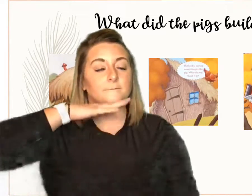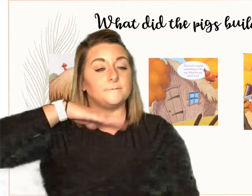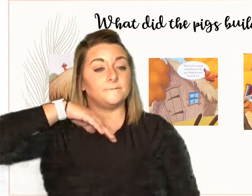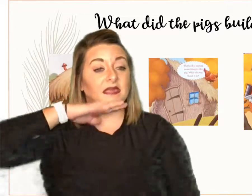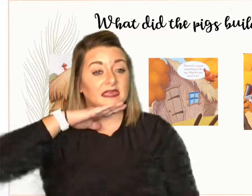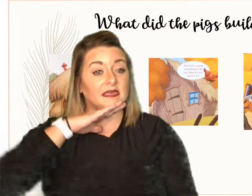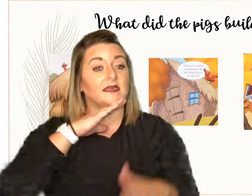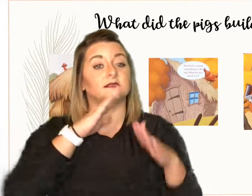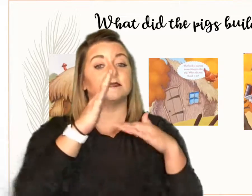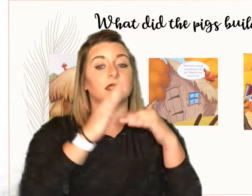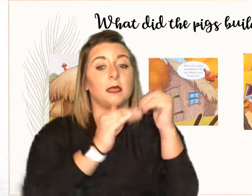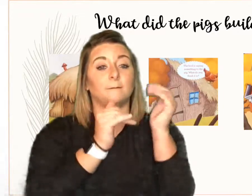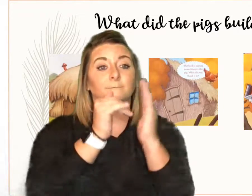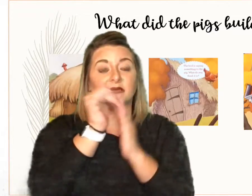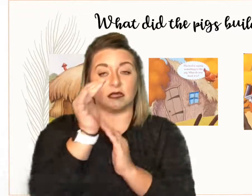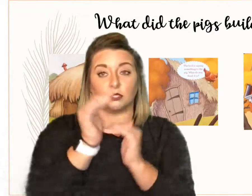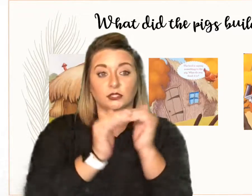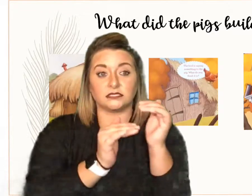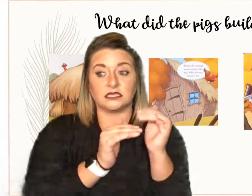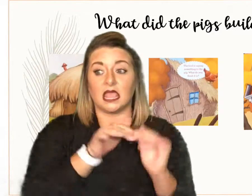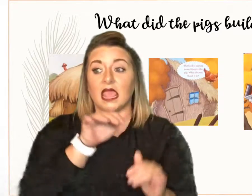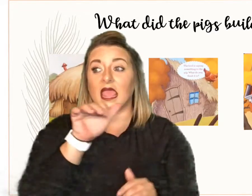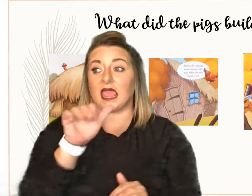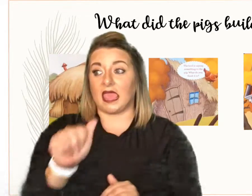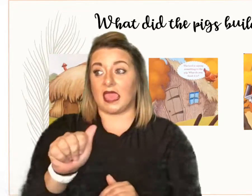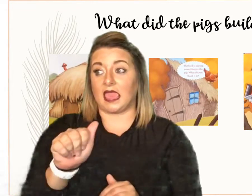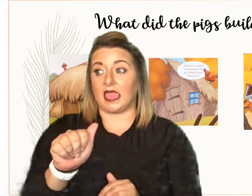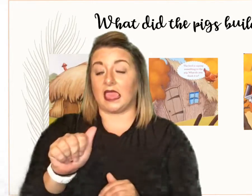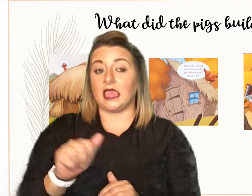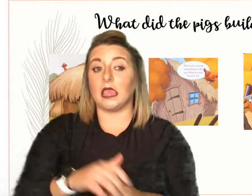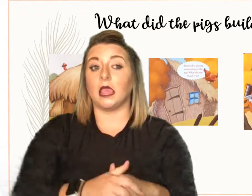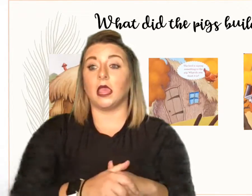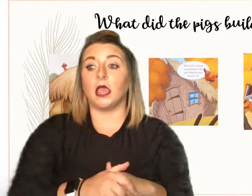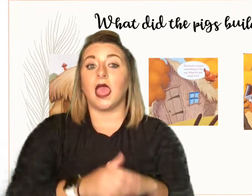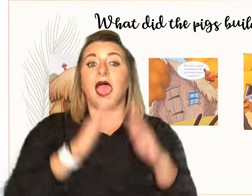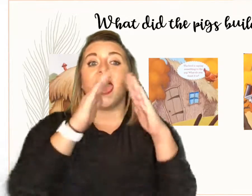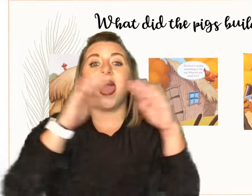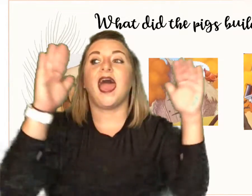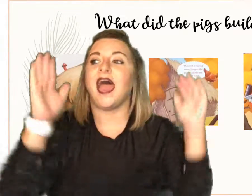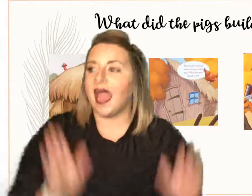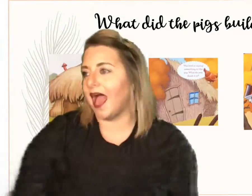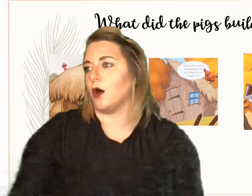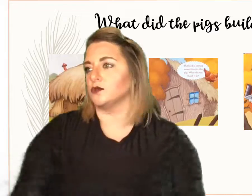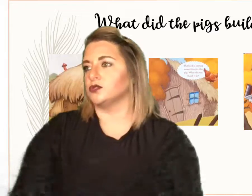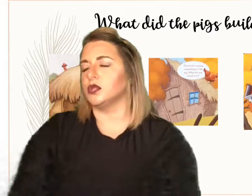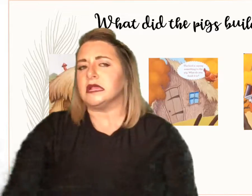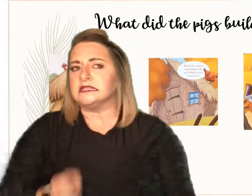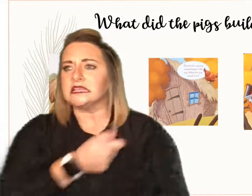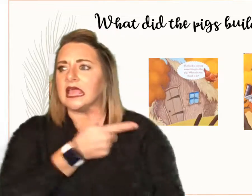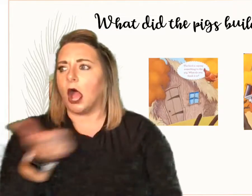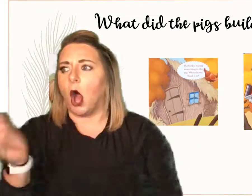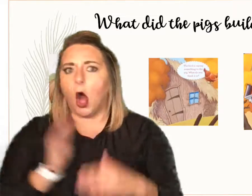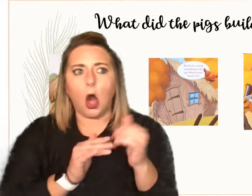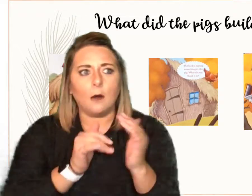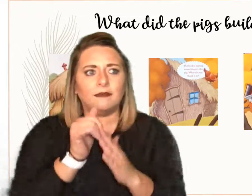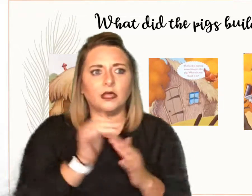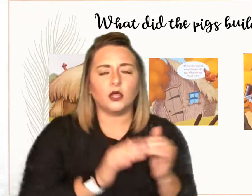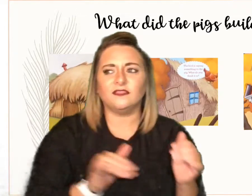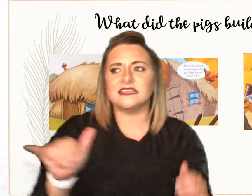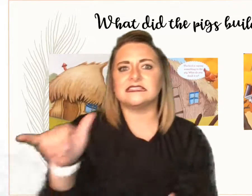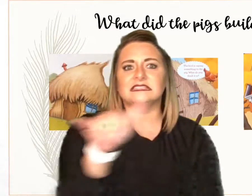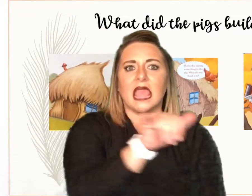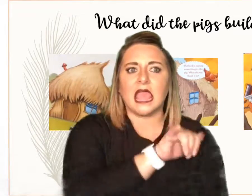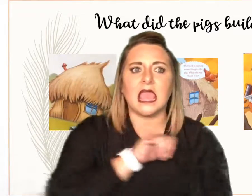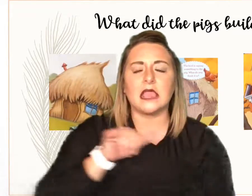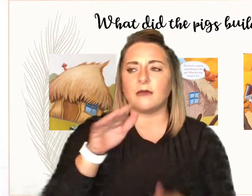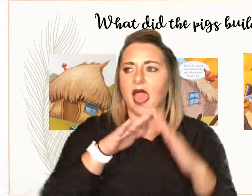The pigs built a house. Did they all